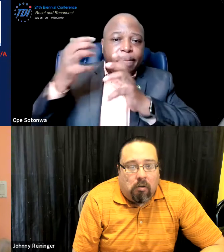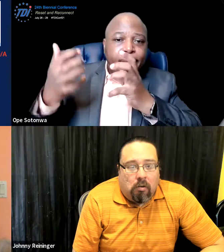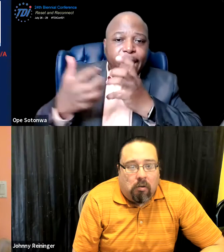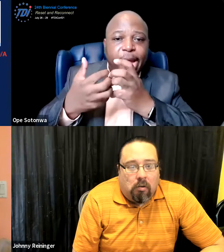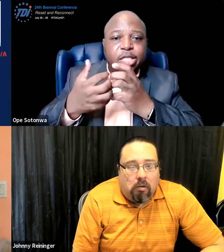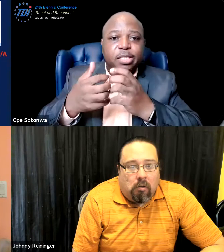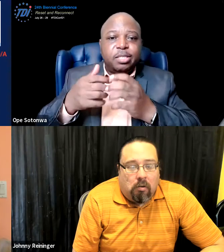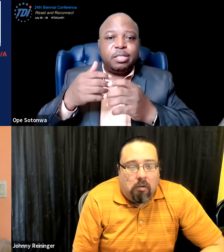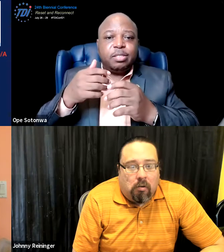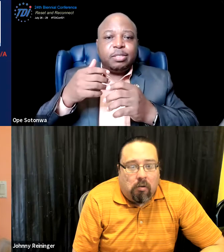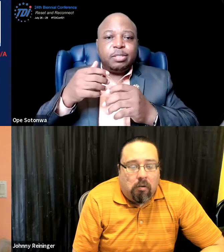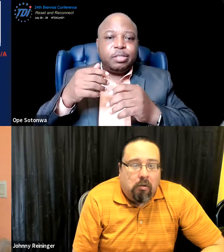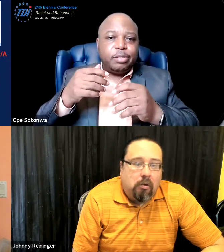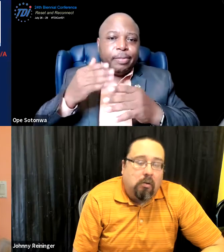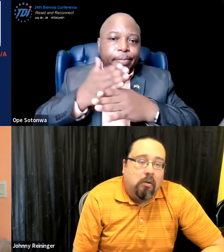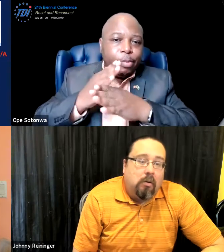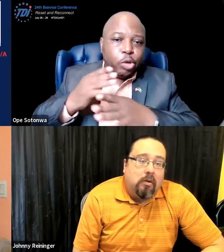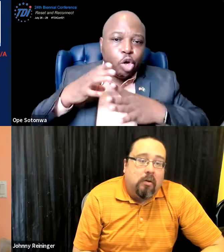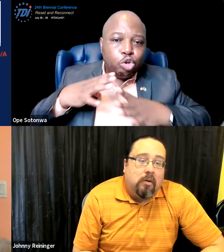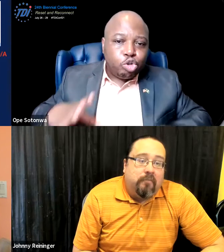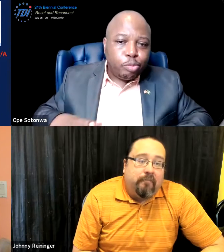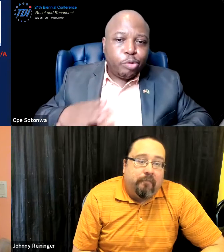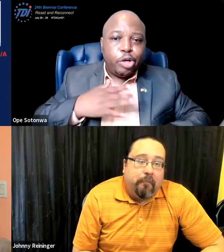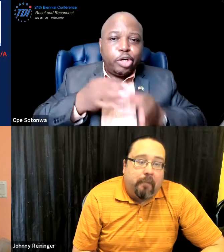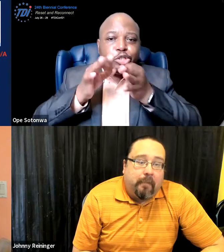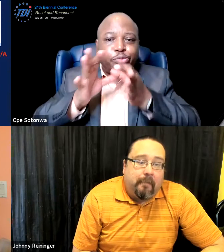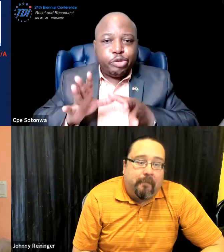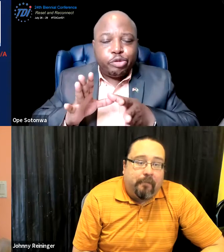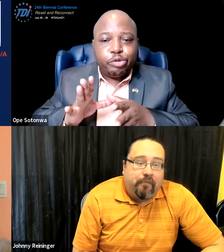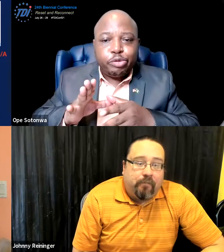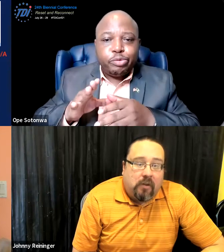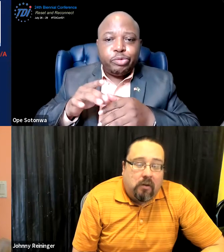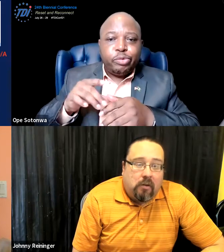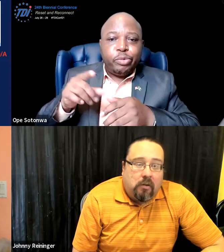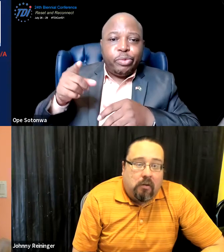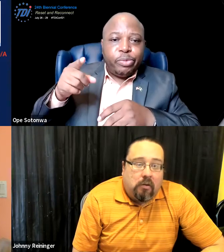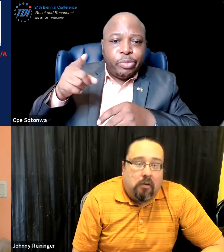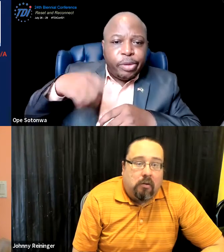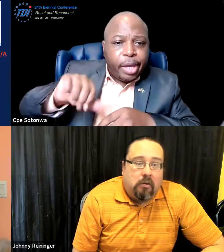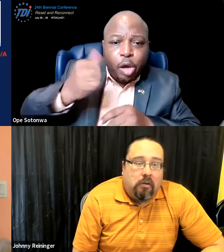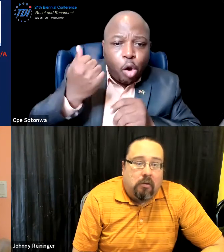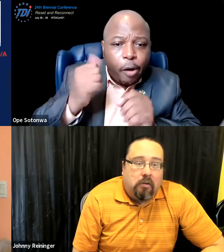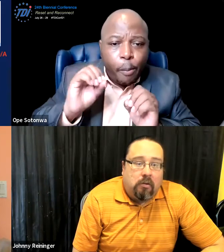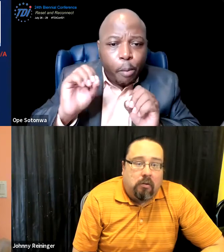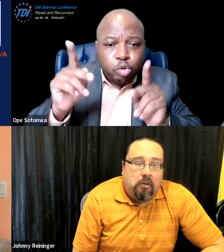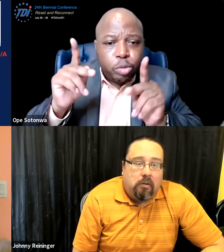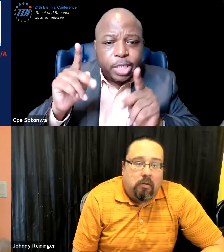You know, technology really unleashes a plethora of possibilities